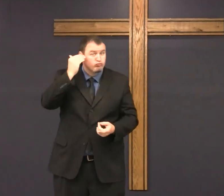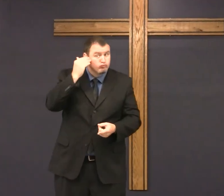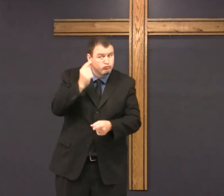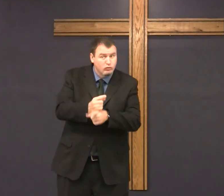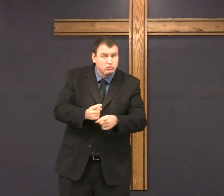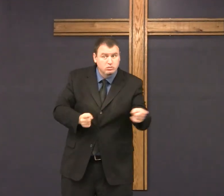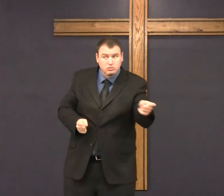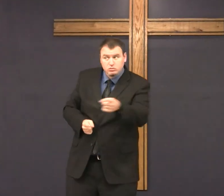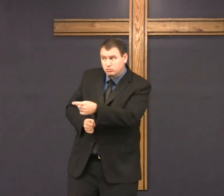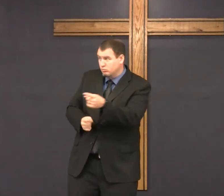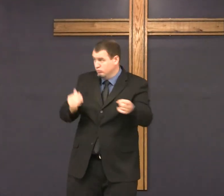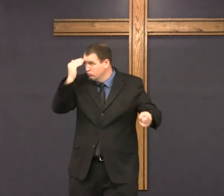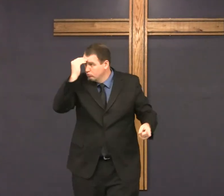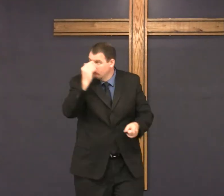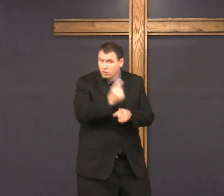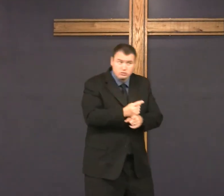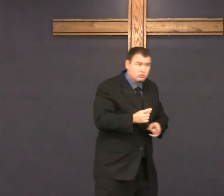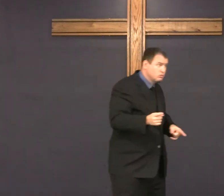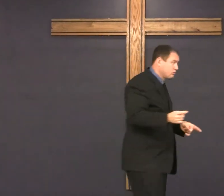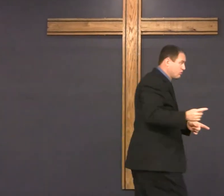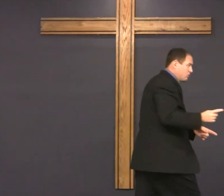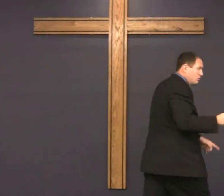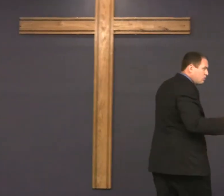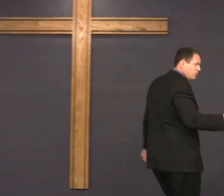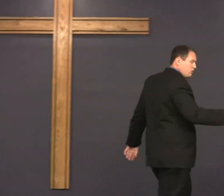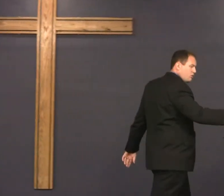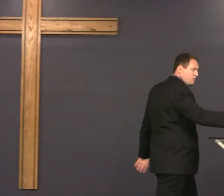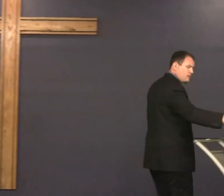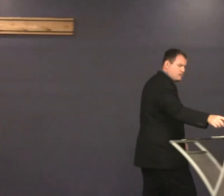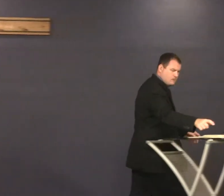All these things are sins, right? They know what sins are.